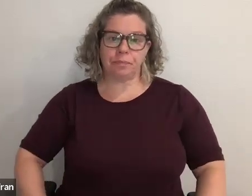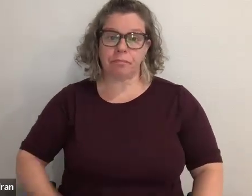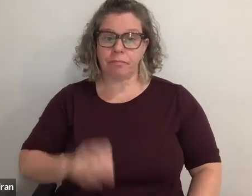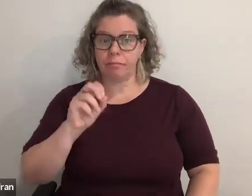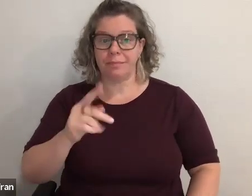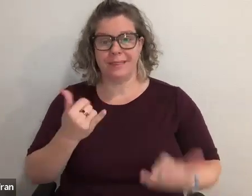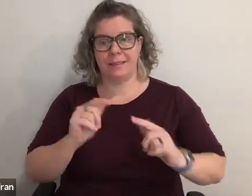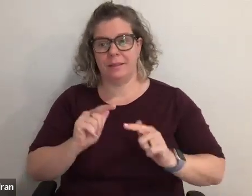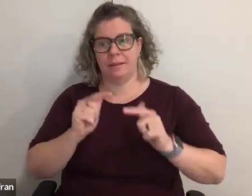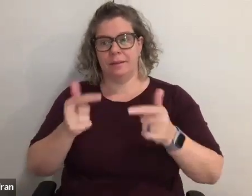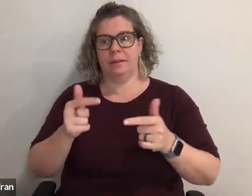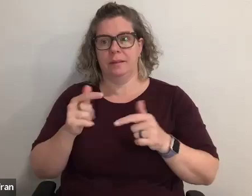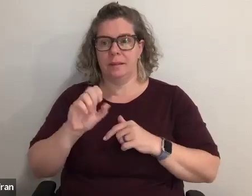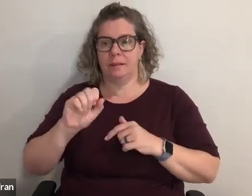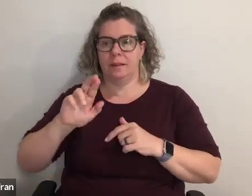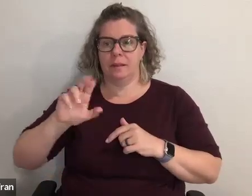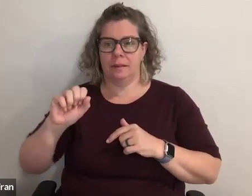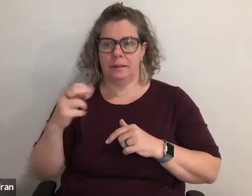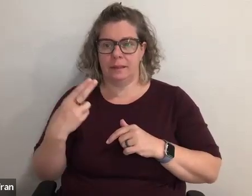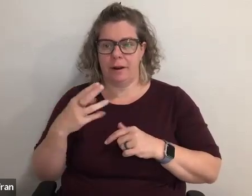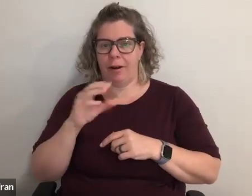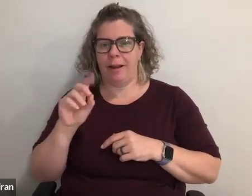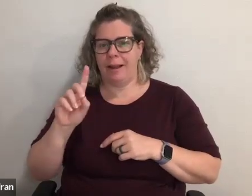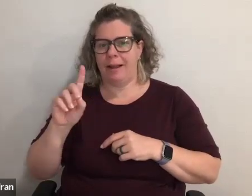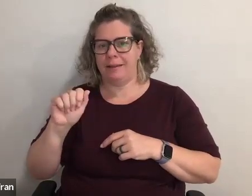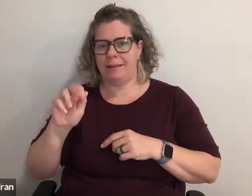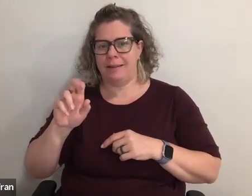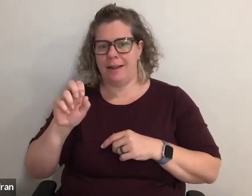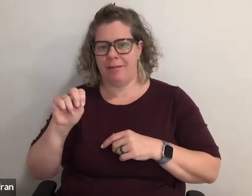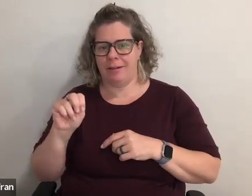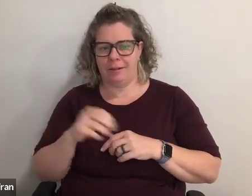Okay, and I'll turn it over to Sarah and Daren.